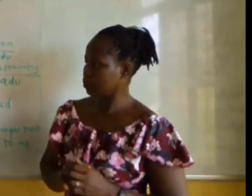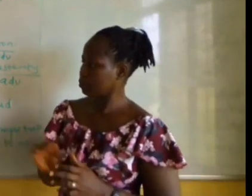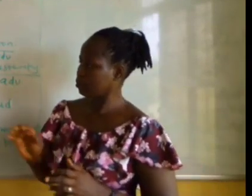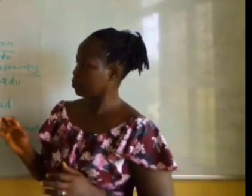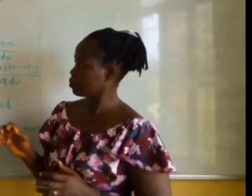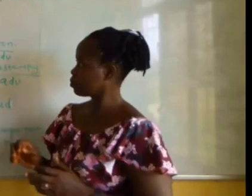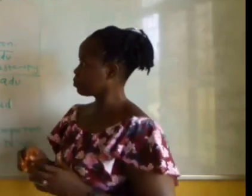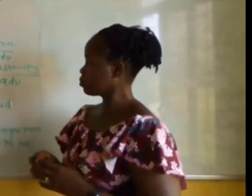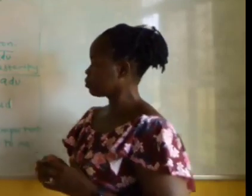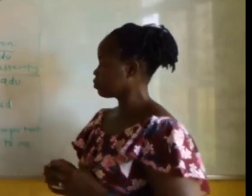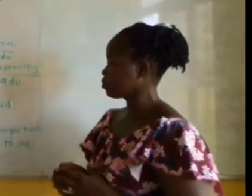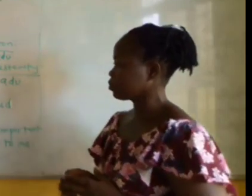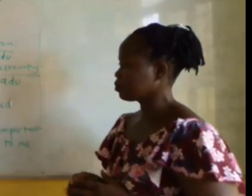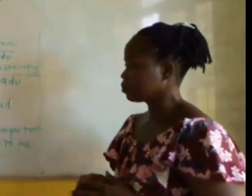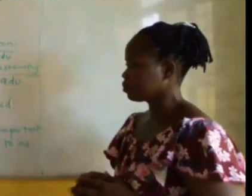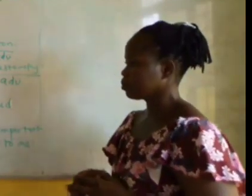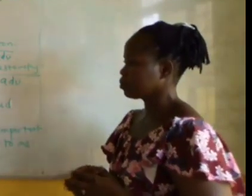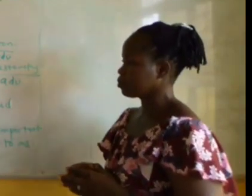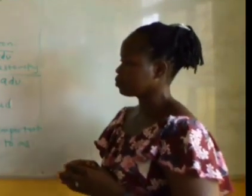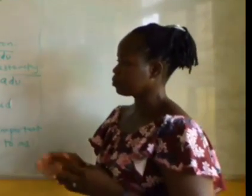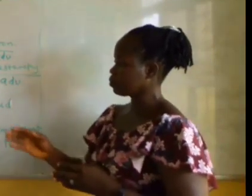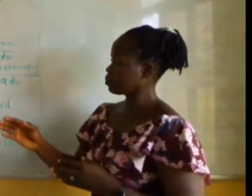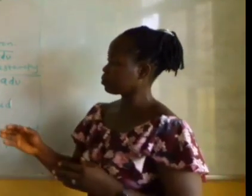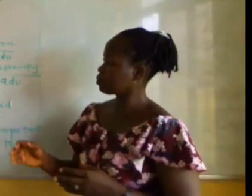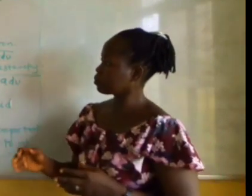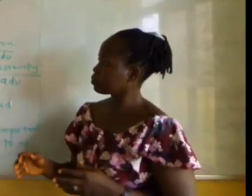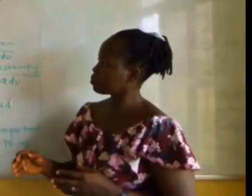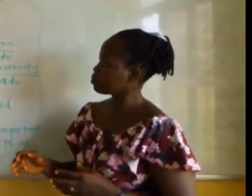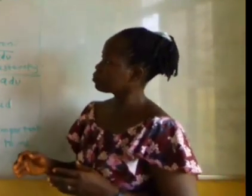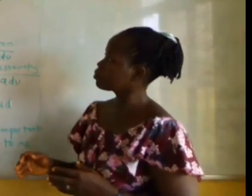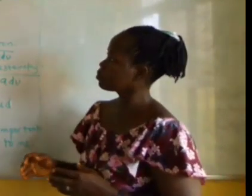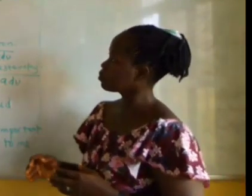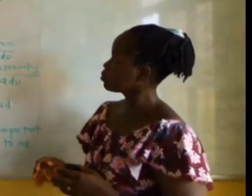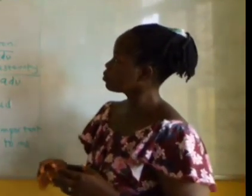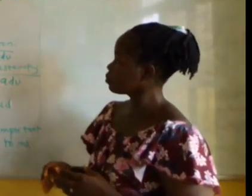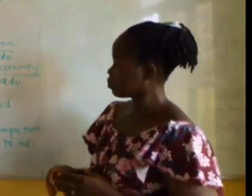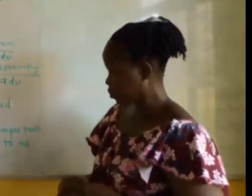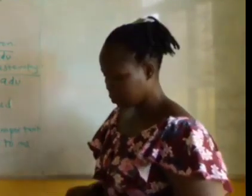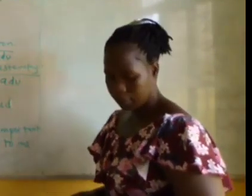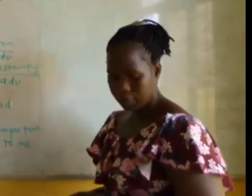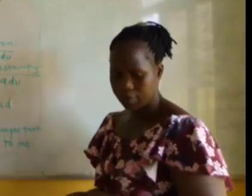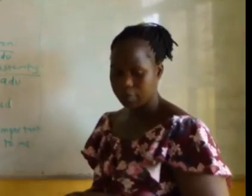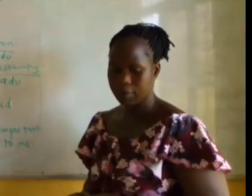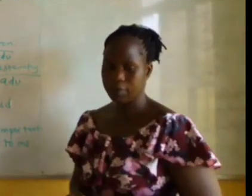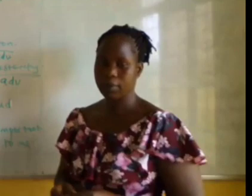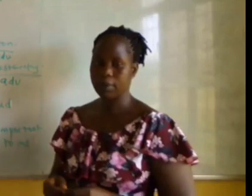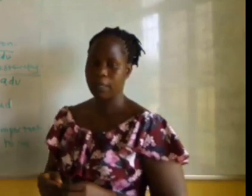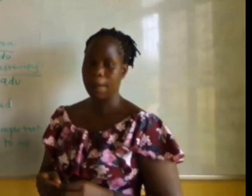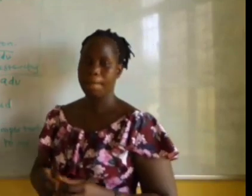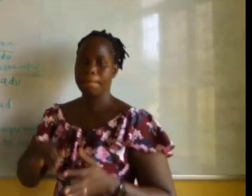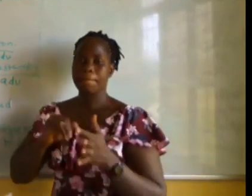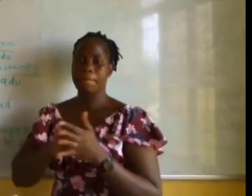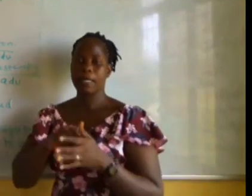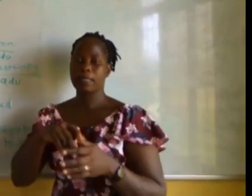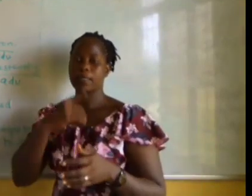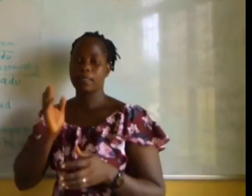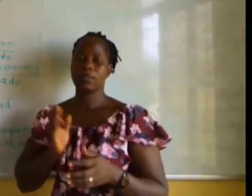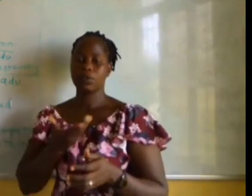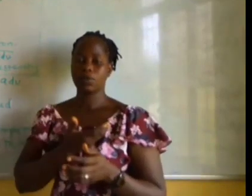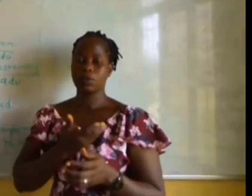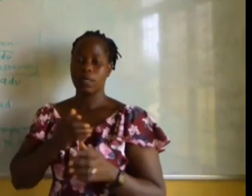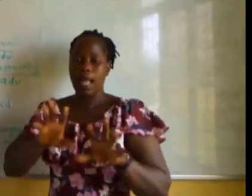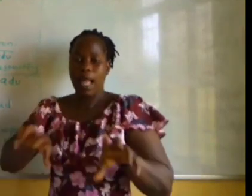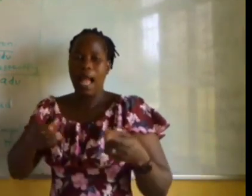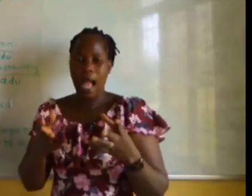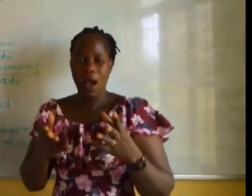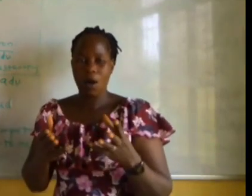a look at adverb of frequency. Adverb of frequency. Adverb of frequency tells us how